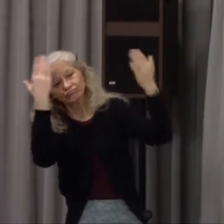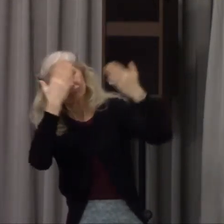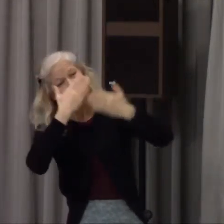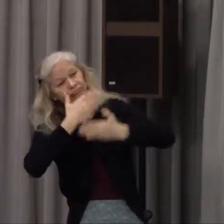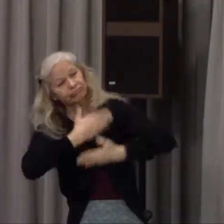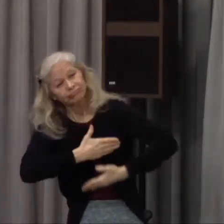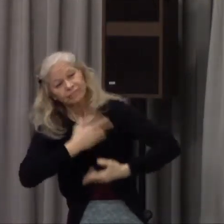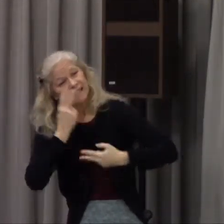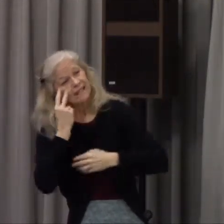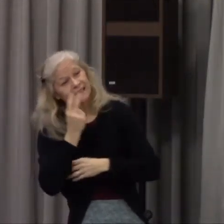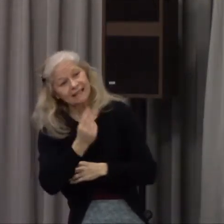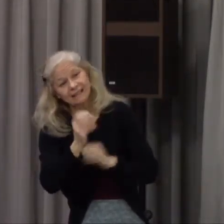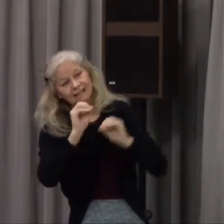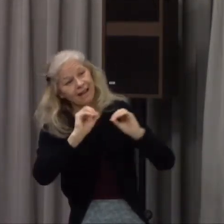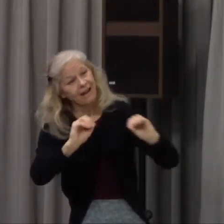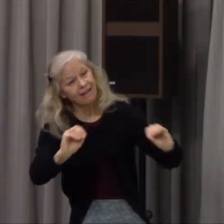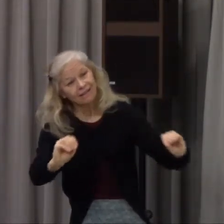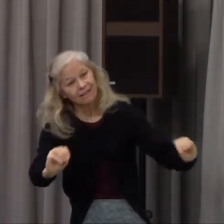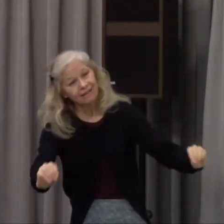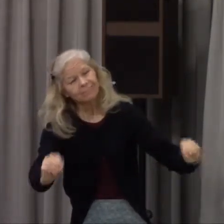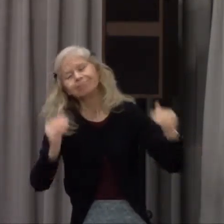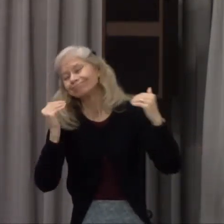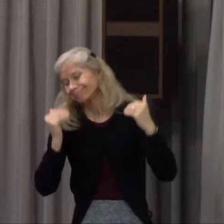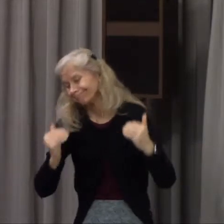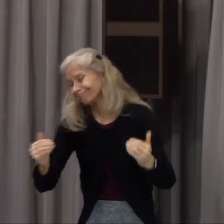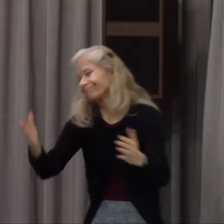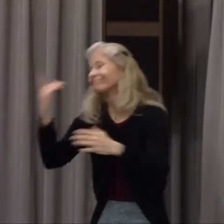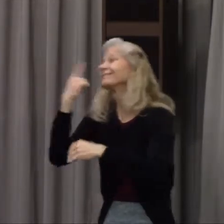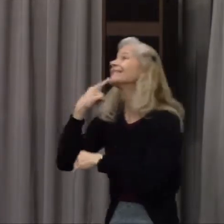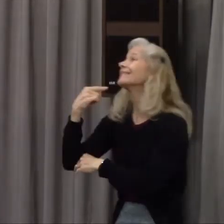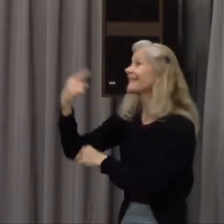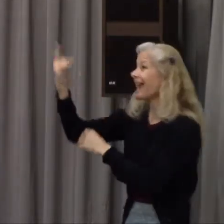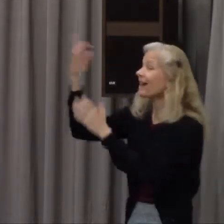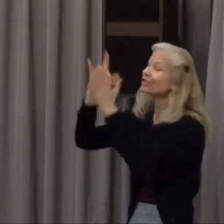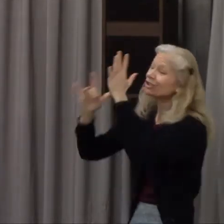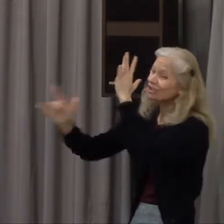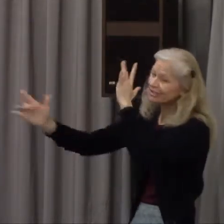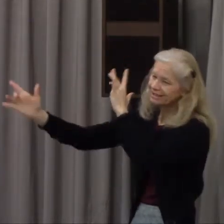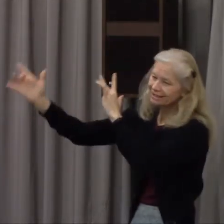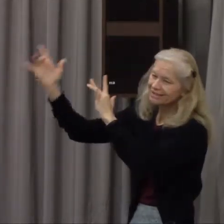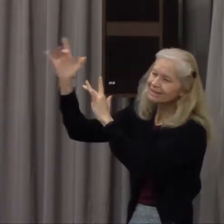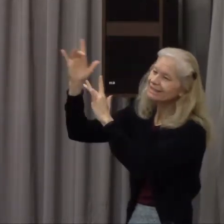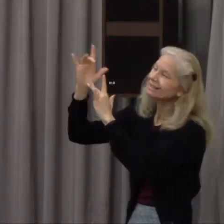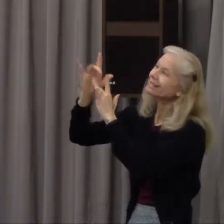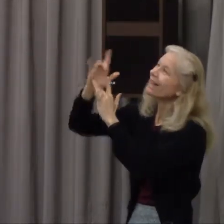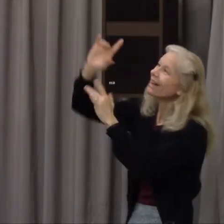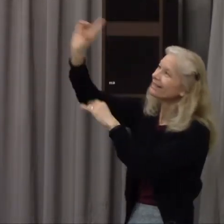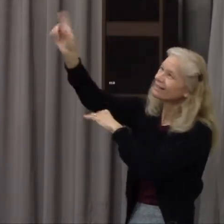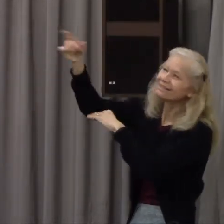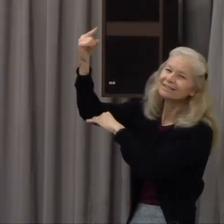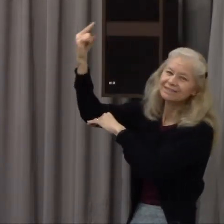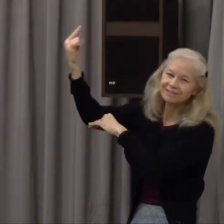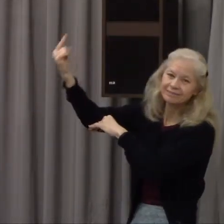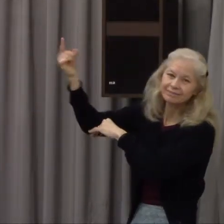Amen. It's laid open to Him. And what? The sword of His Word has done that. That's what His Word does. It lays it